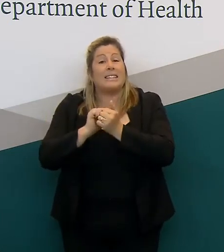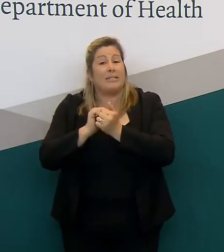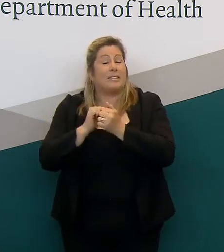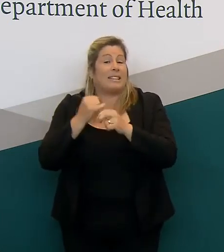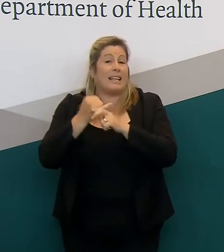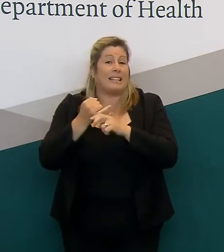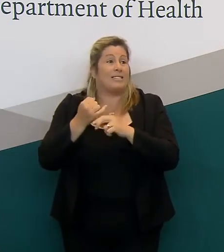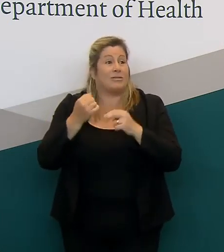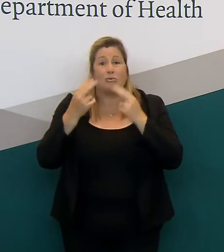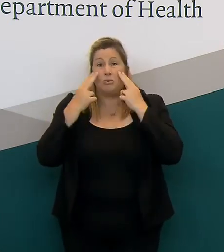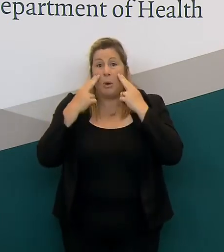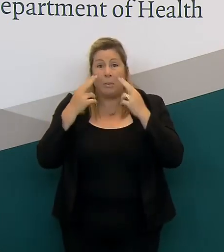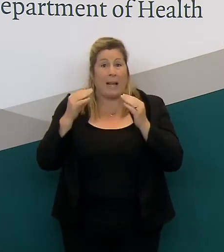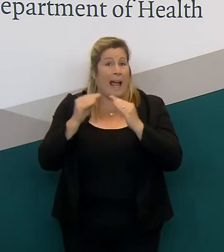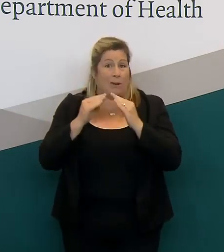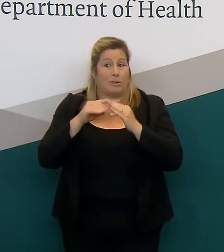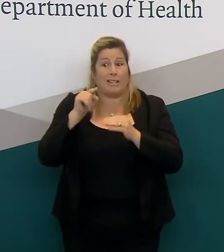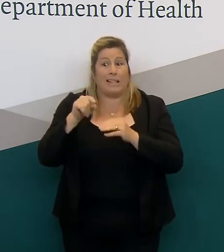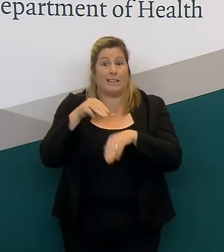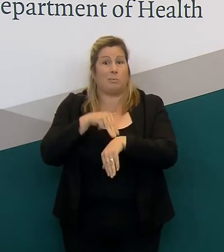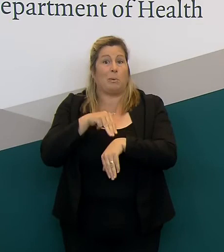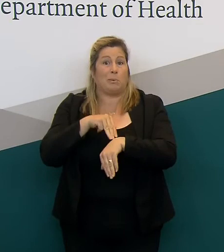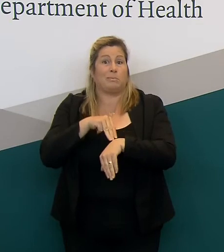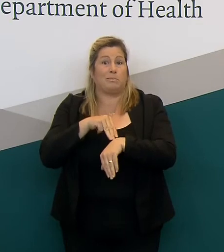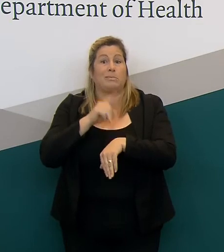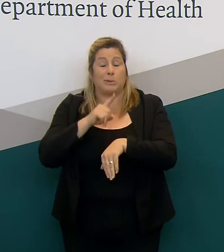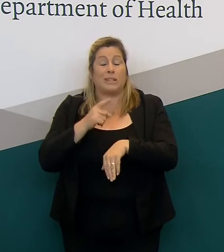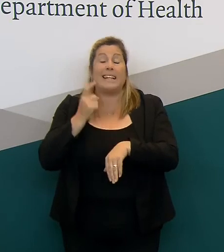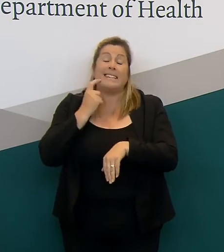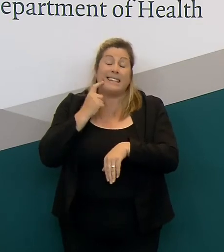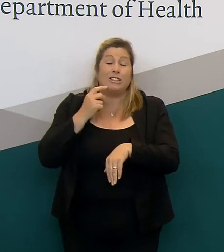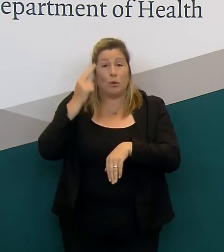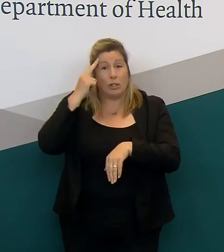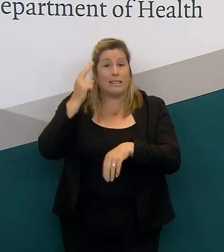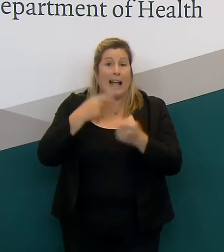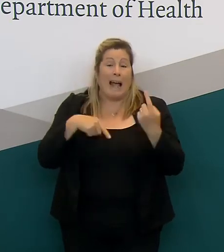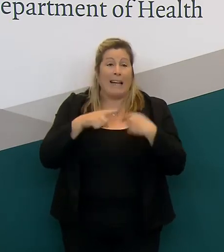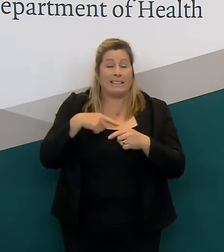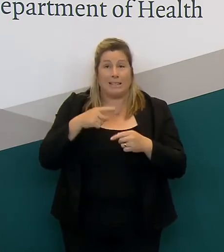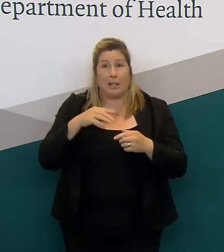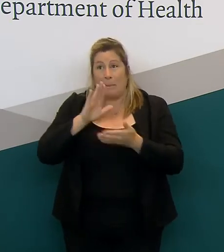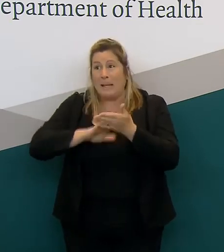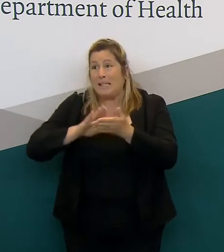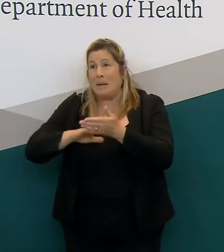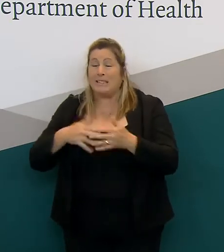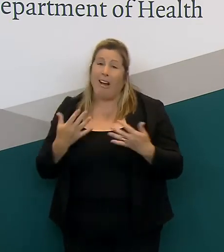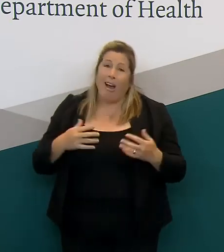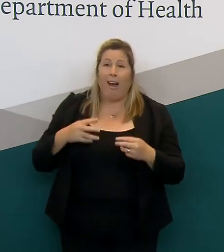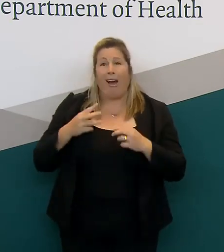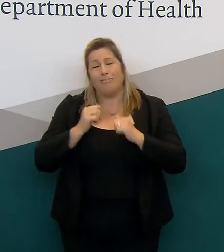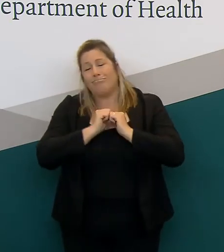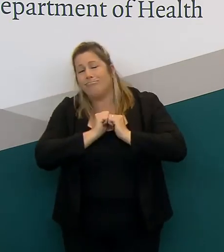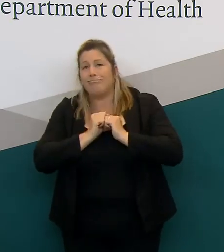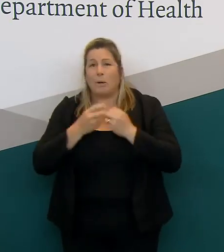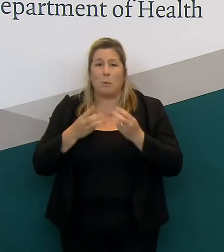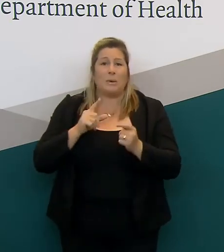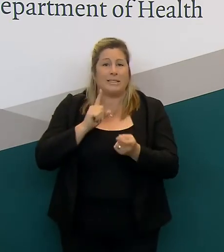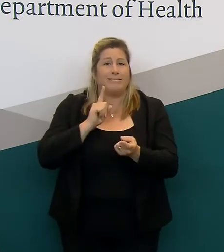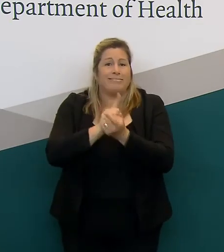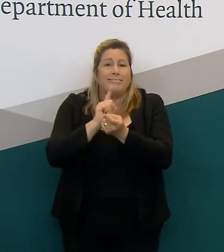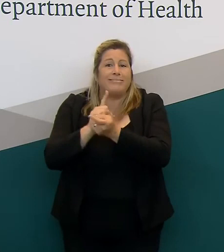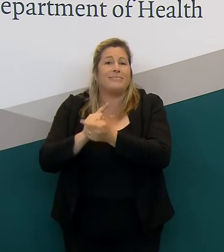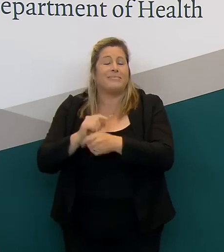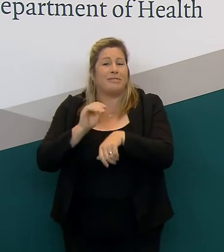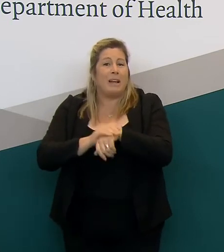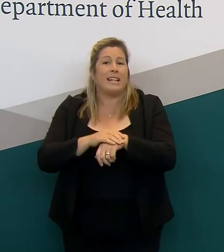in ordinary houses. Very hard, very easy to understand. We're really not at a point where we think that kind of activity is something we can recommend. So it's just one example